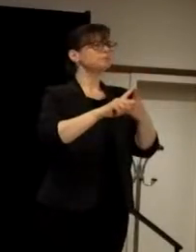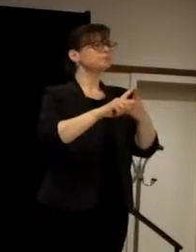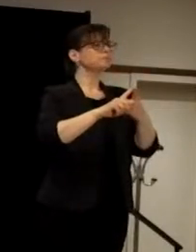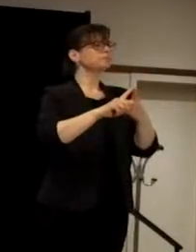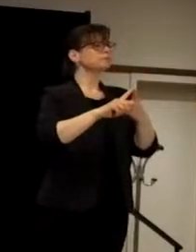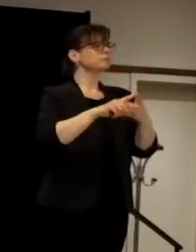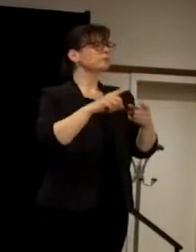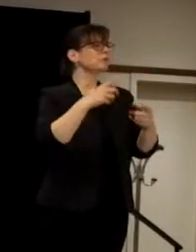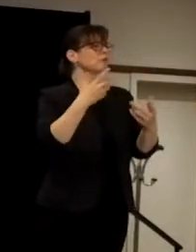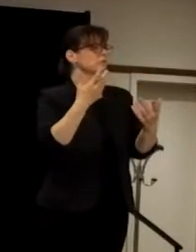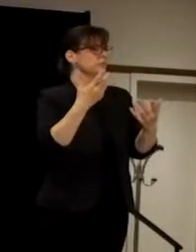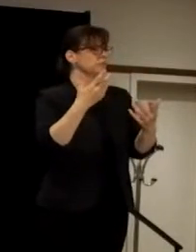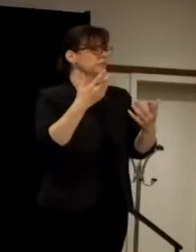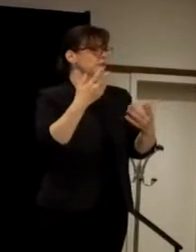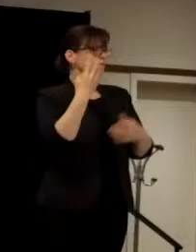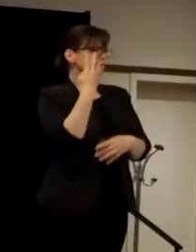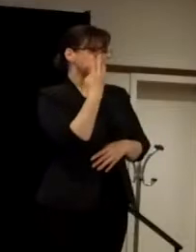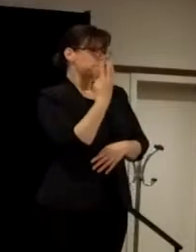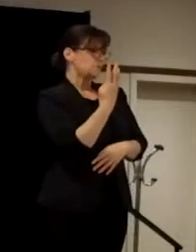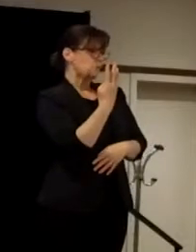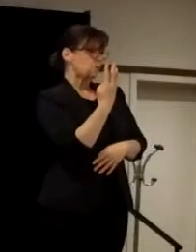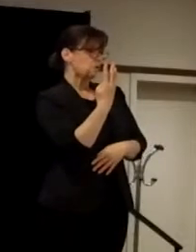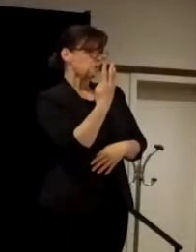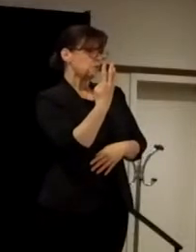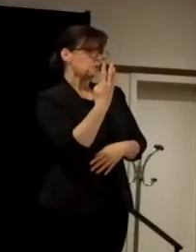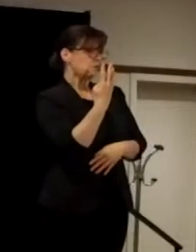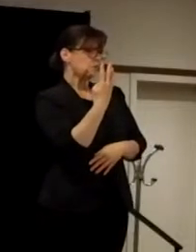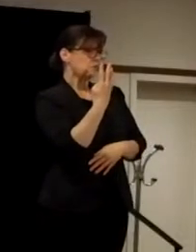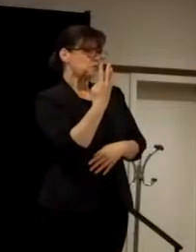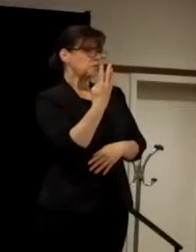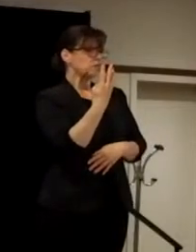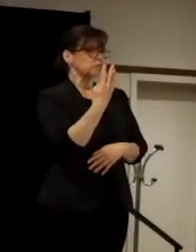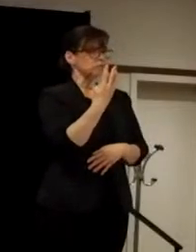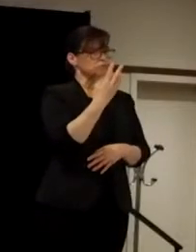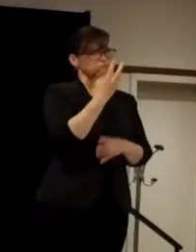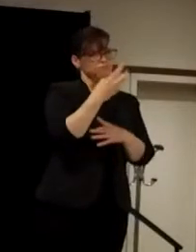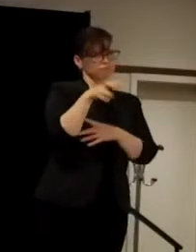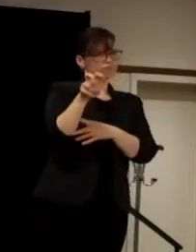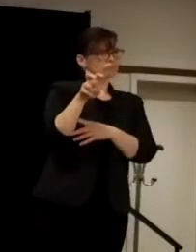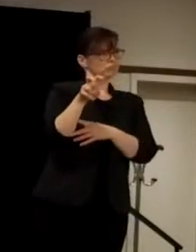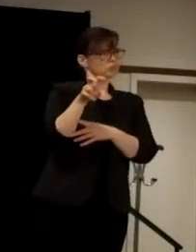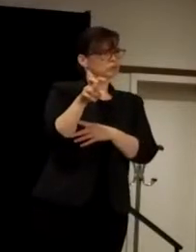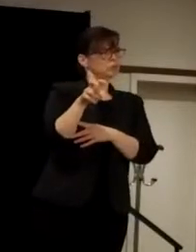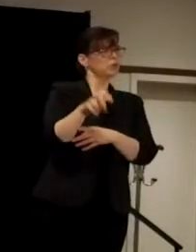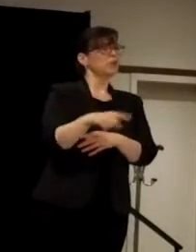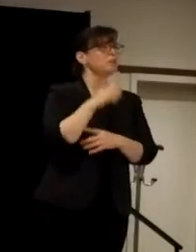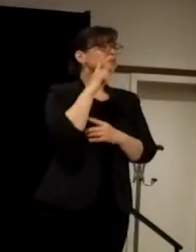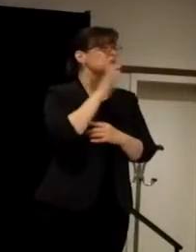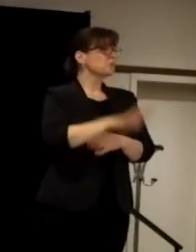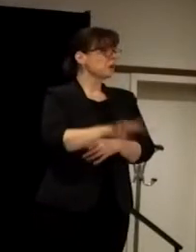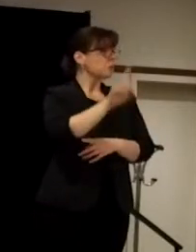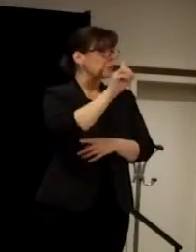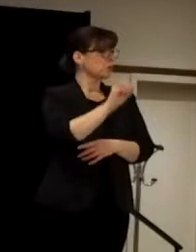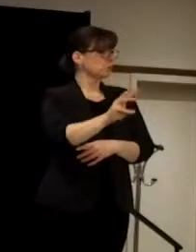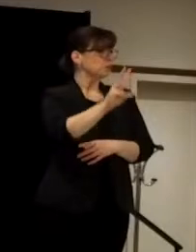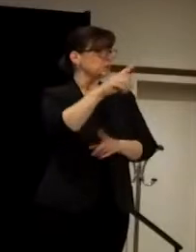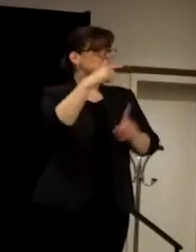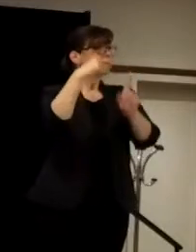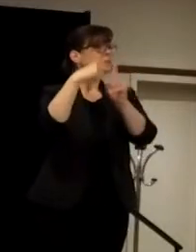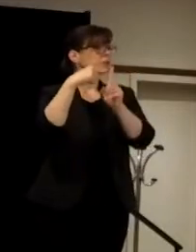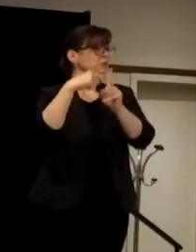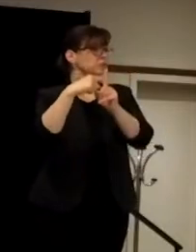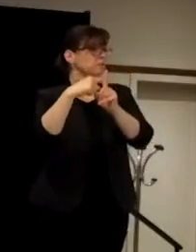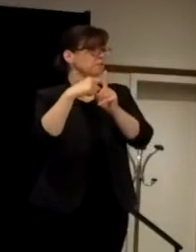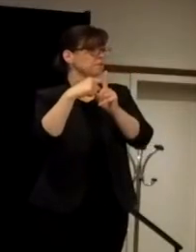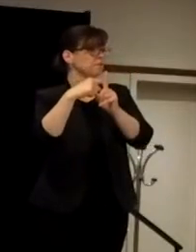we transferred out 4 cases from over the weekend, so I think I reported 106 cases on Saturday, 100 cases yesterday. It was